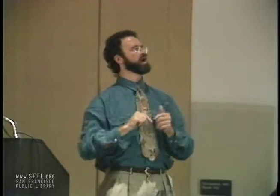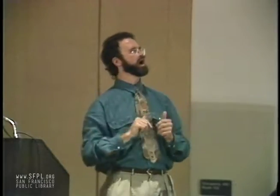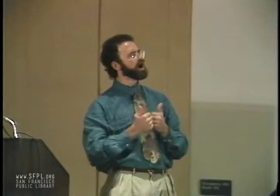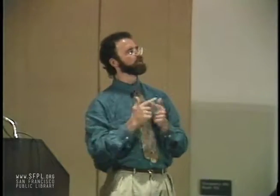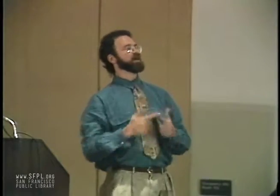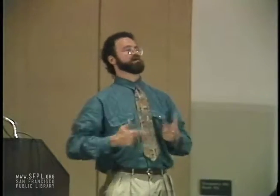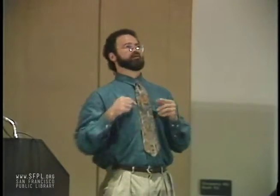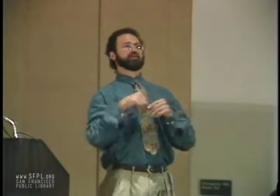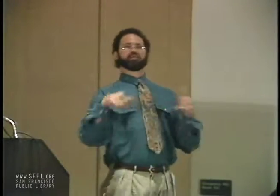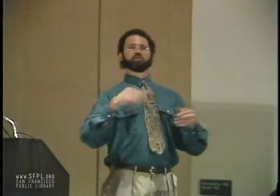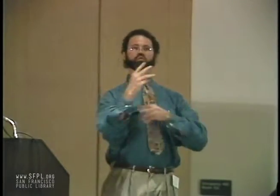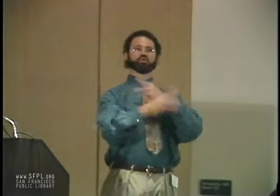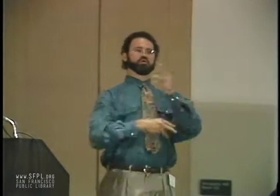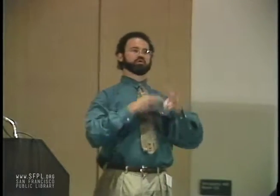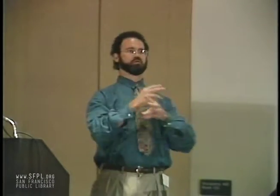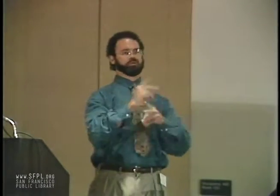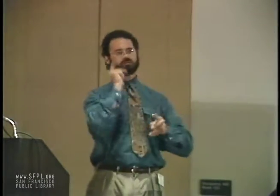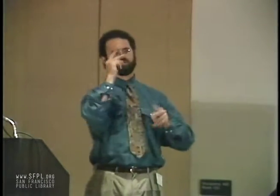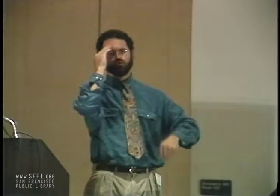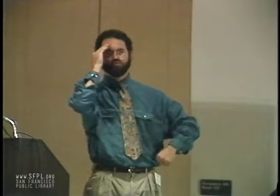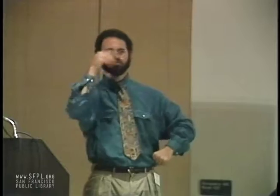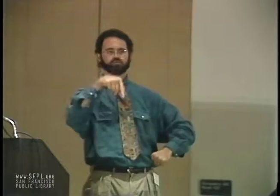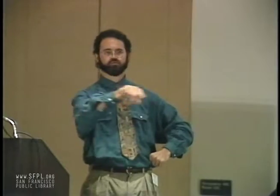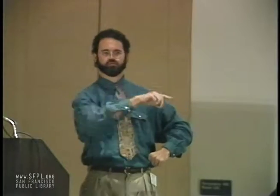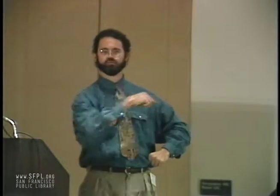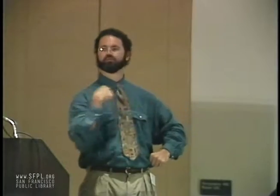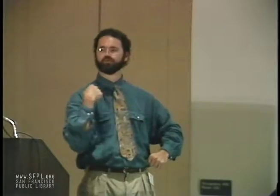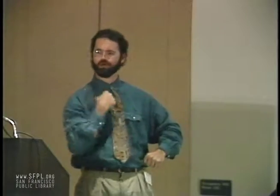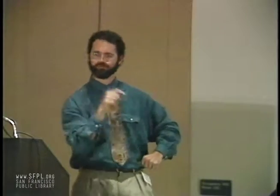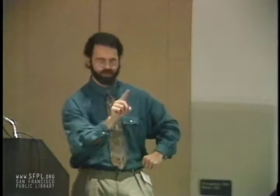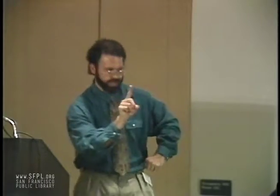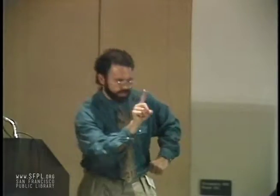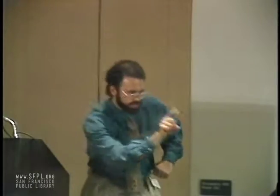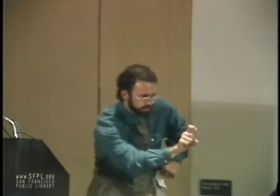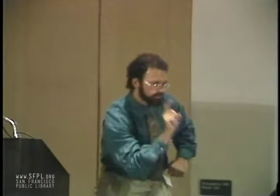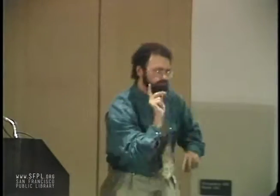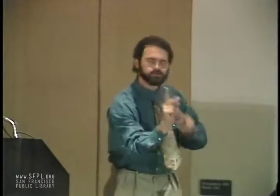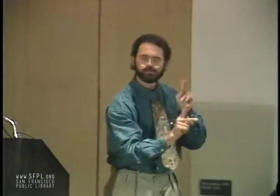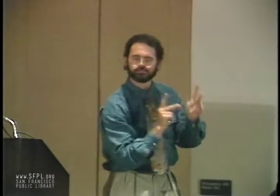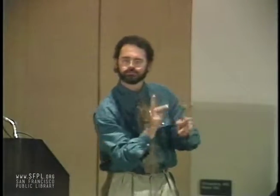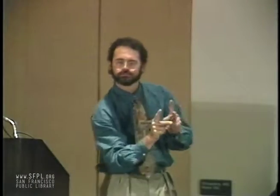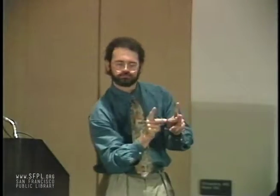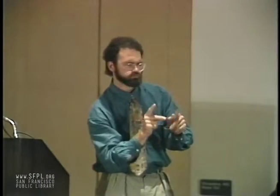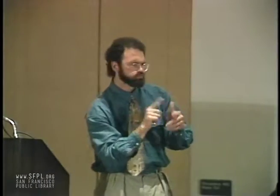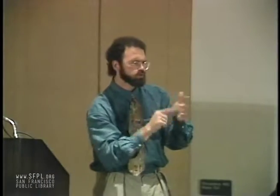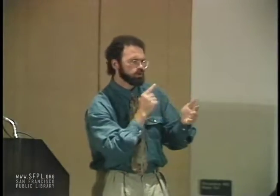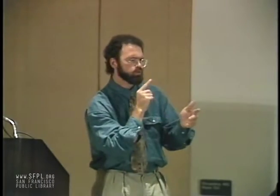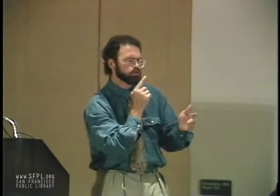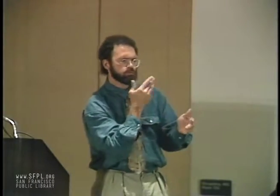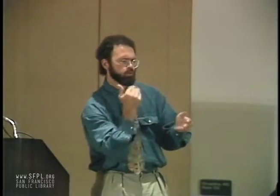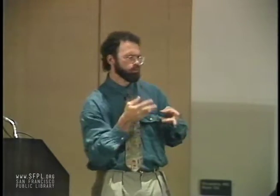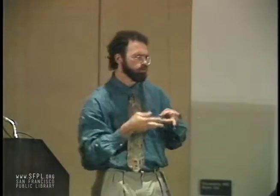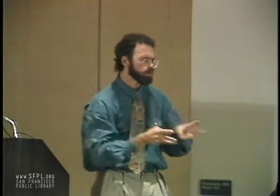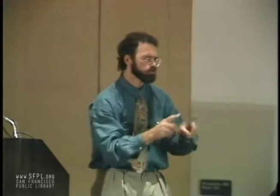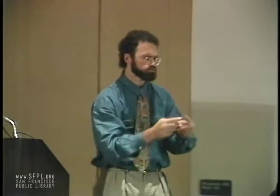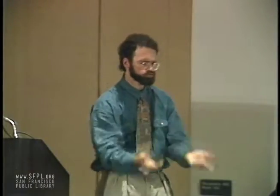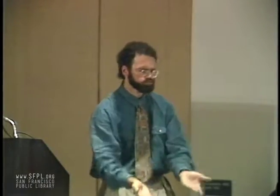community has to be a part of deciding how that happens, because we know ourselves. You need to ask deaf people from